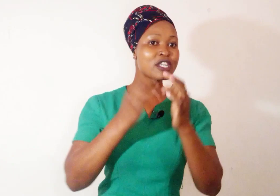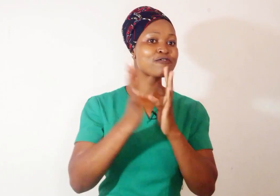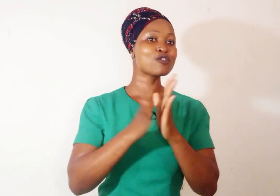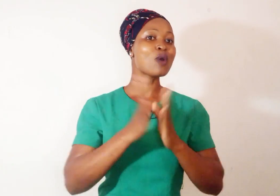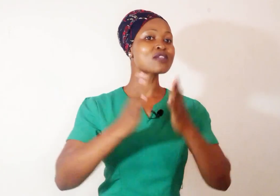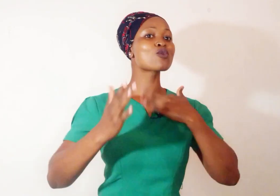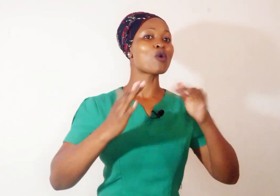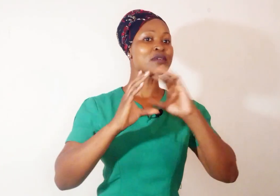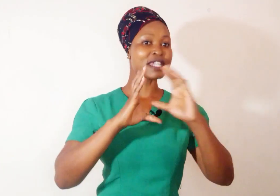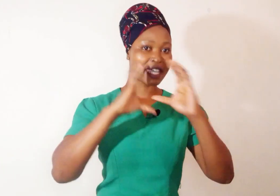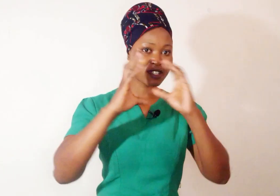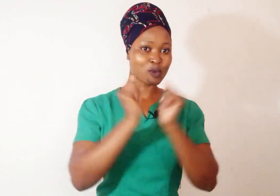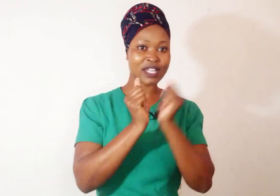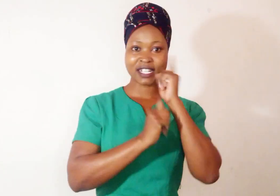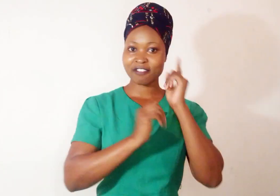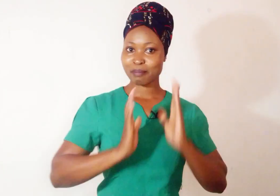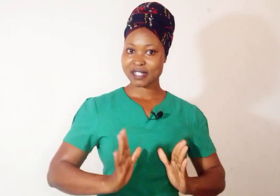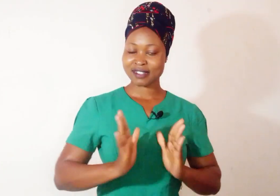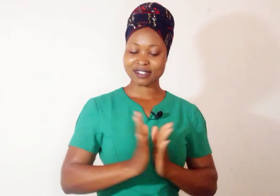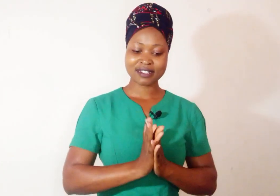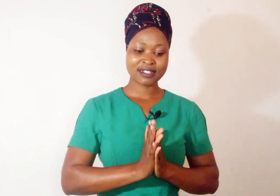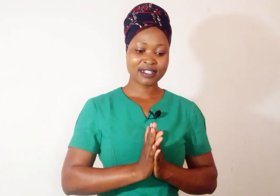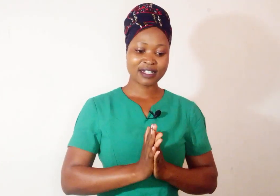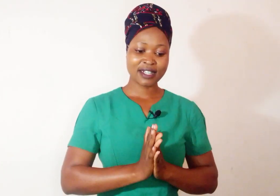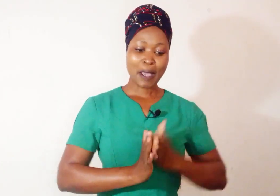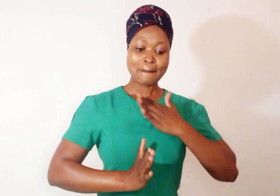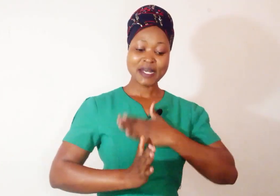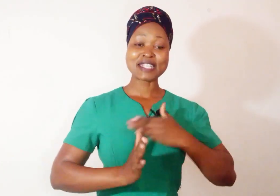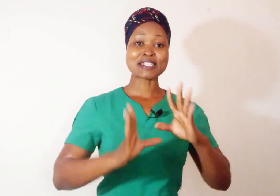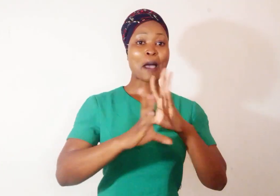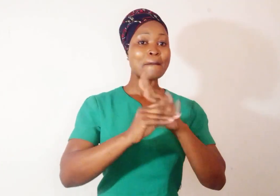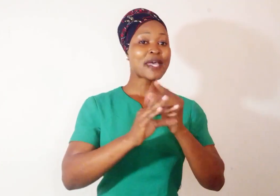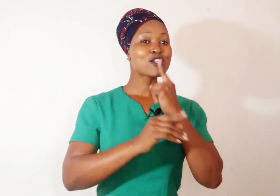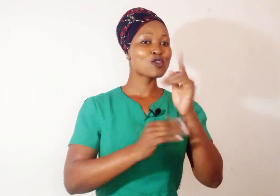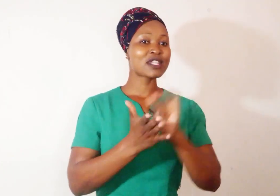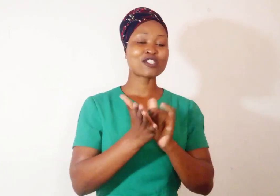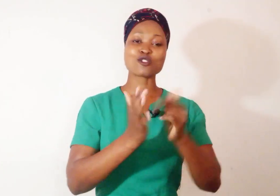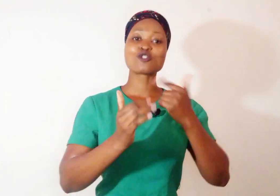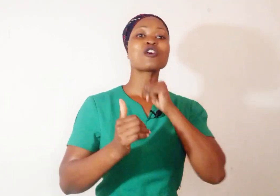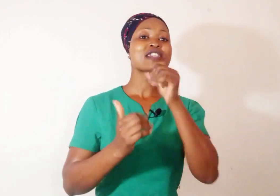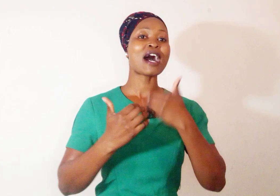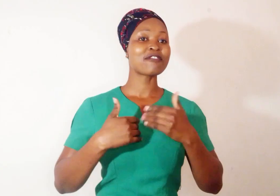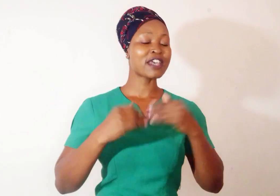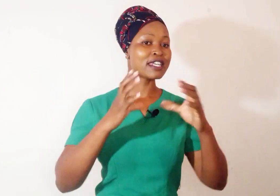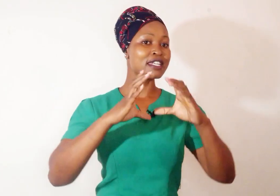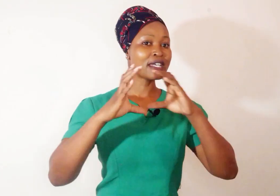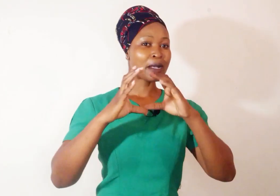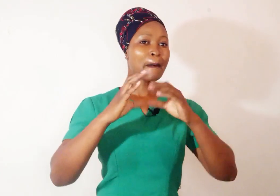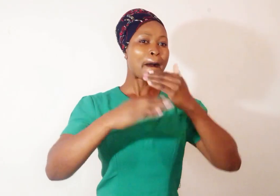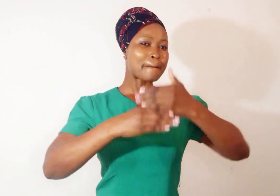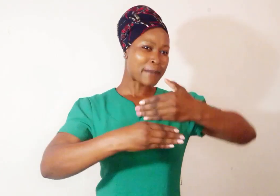if you want to communicate with a deaf person, please make sure that you don't have any